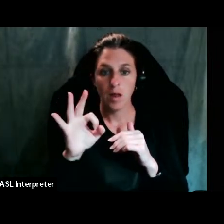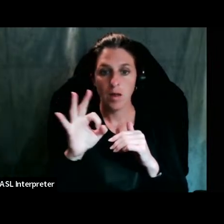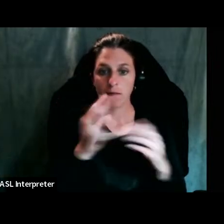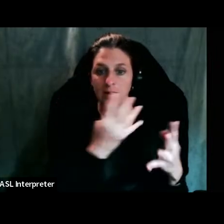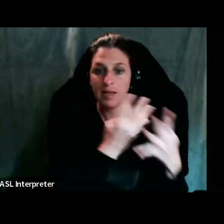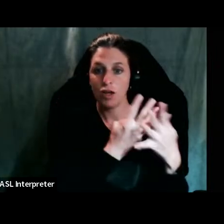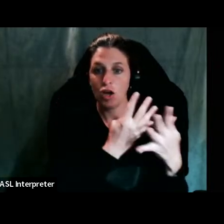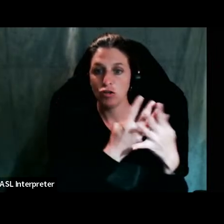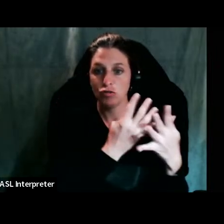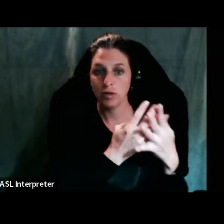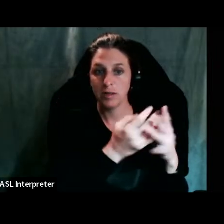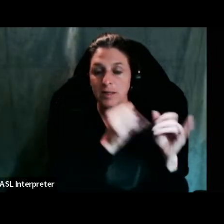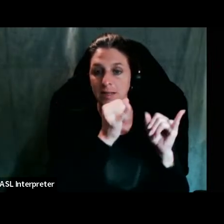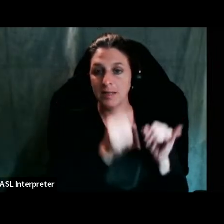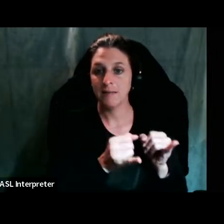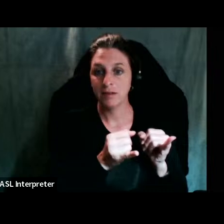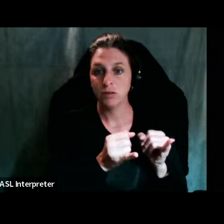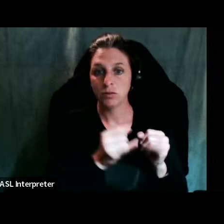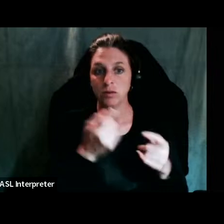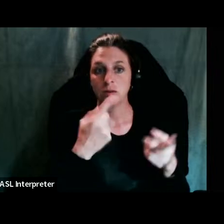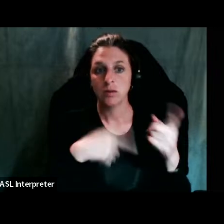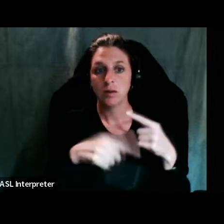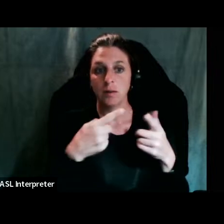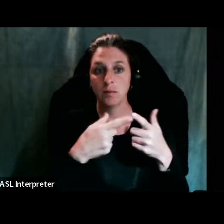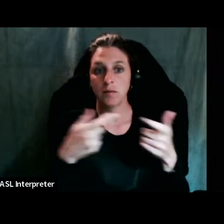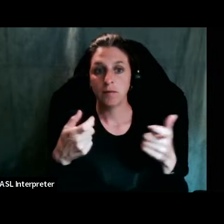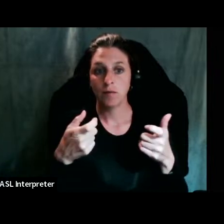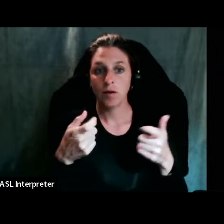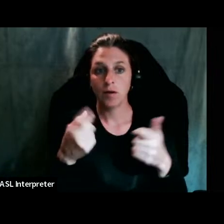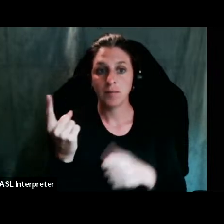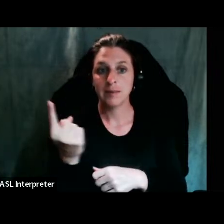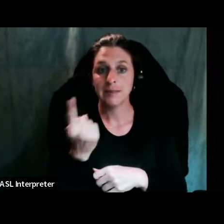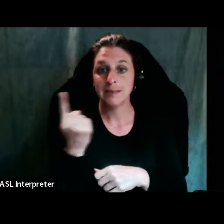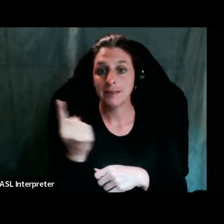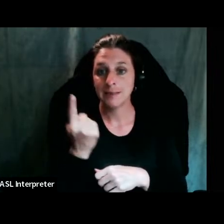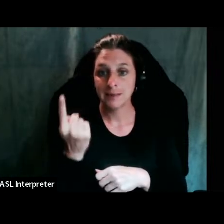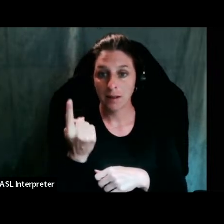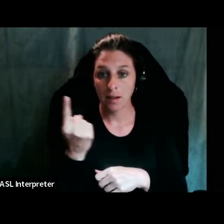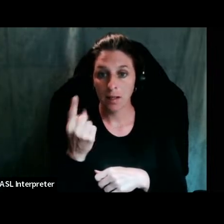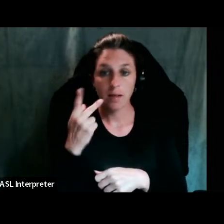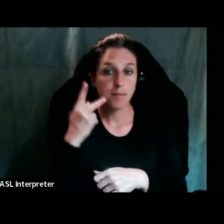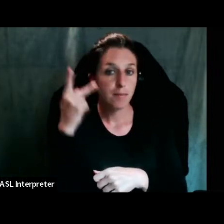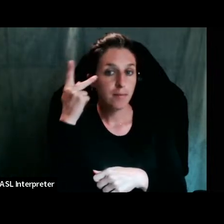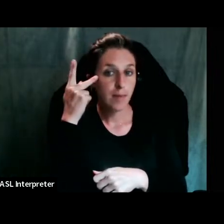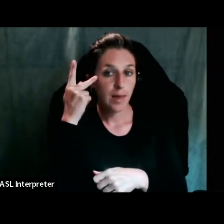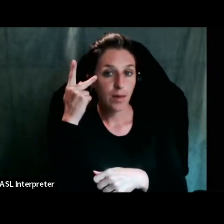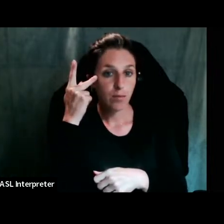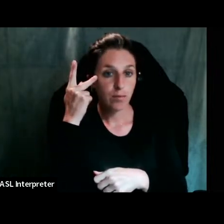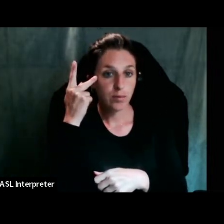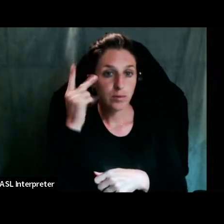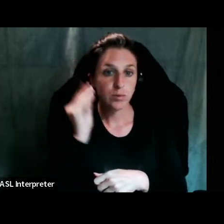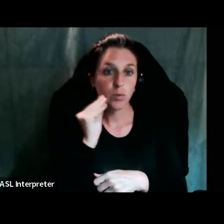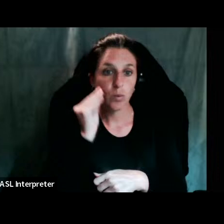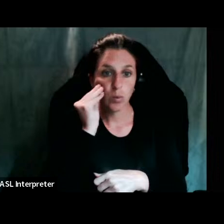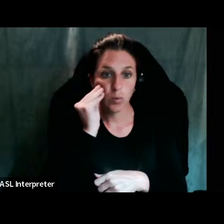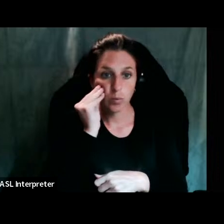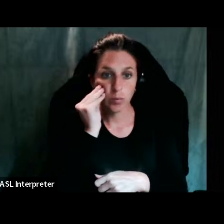incarcerated individuals come from single parent households.